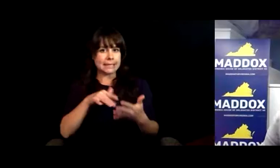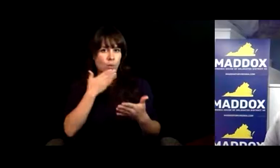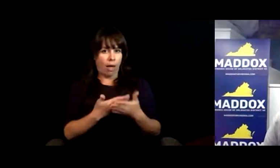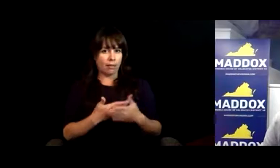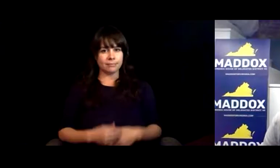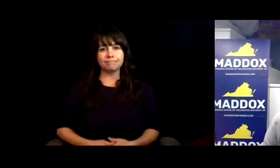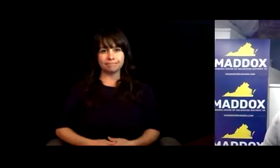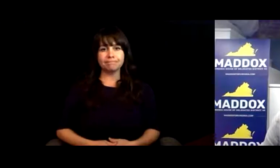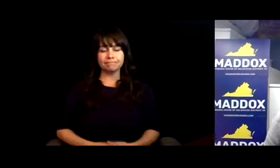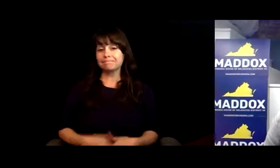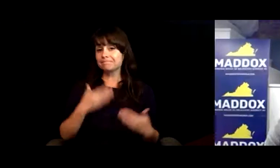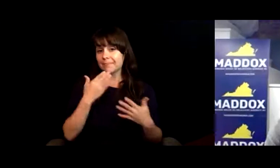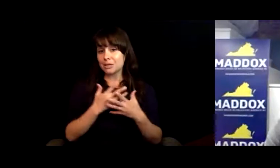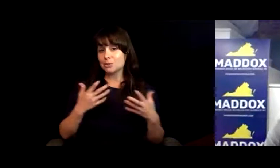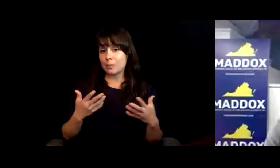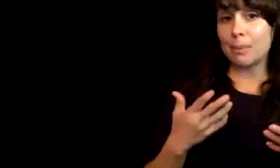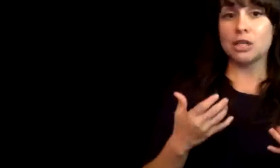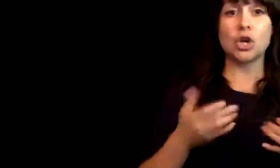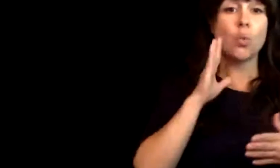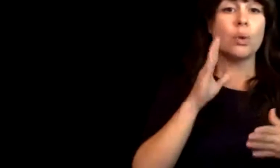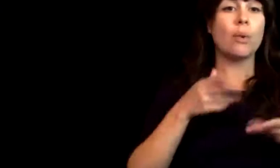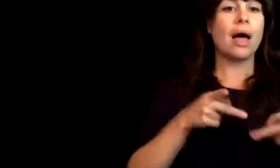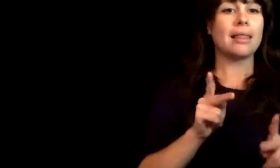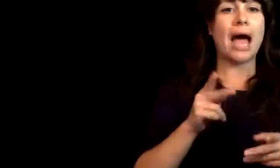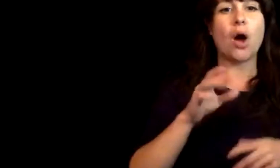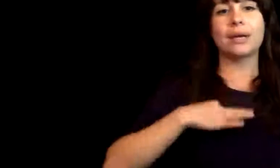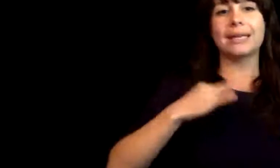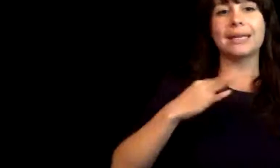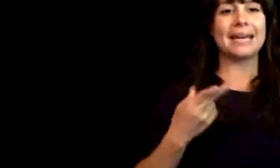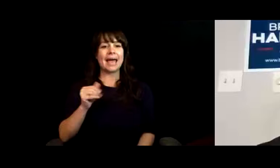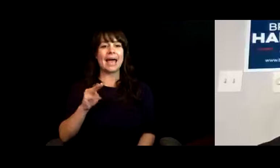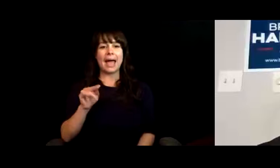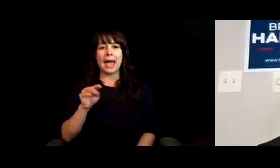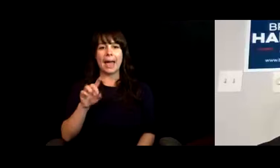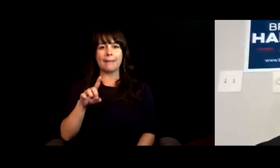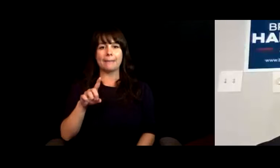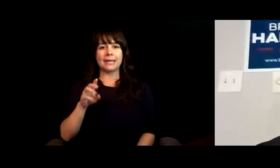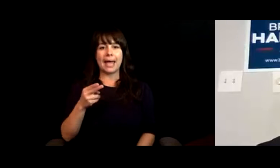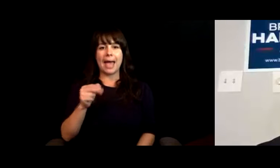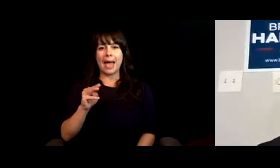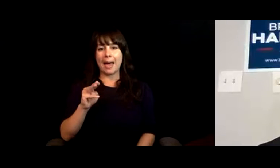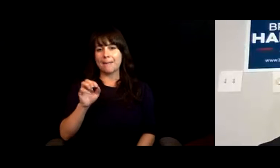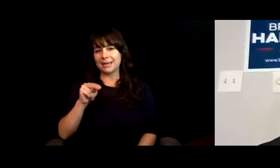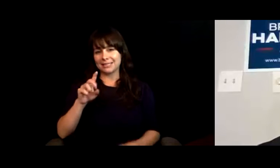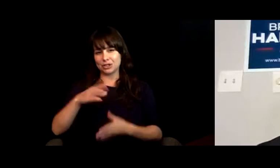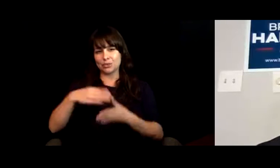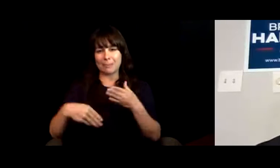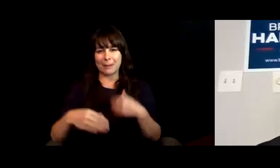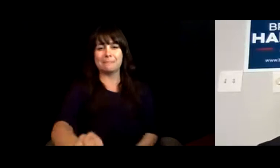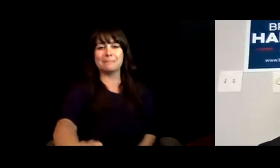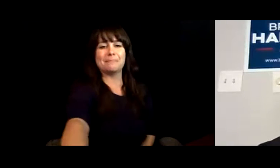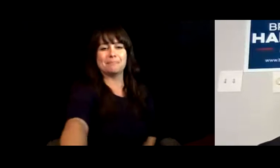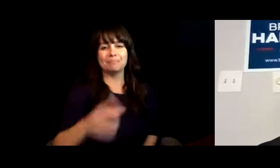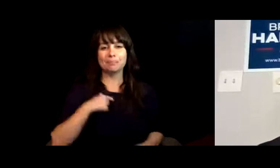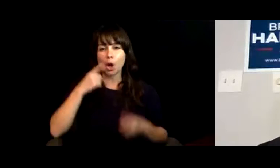much. And we'll allow candidate Hammond to wrap up this question. Okay, thank you. I agree that it's been such